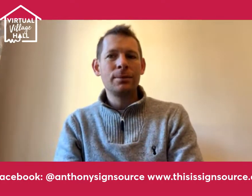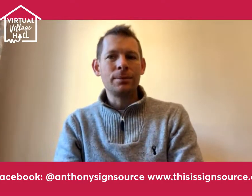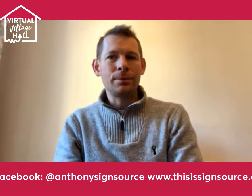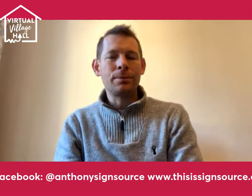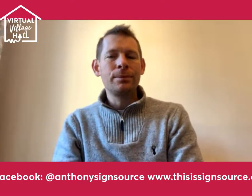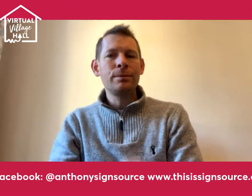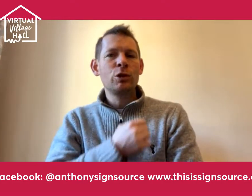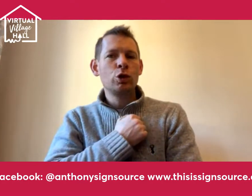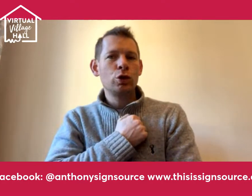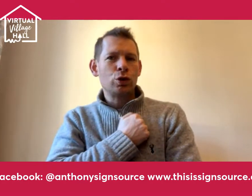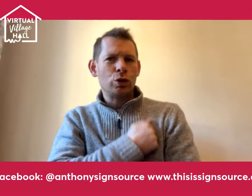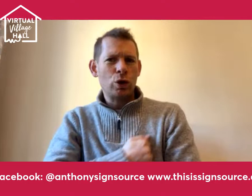sorry,